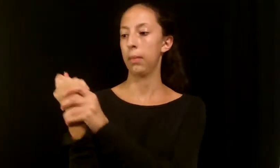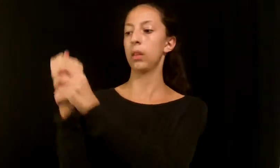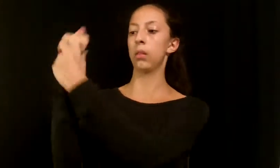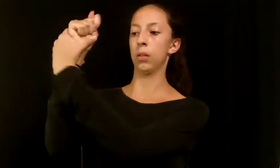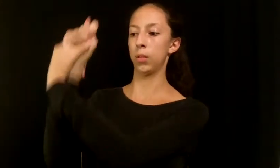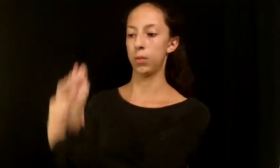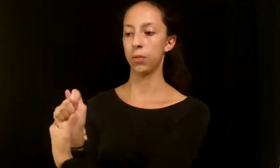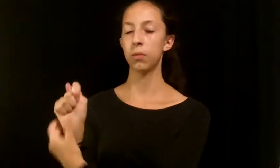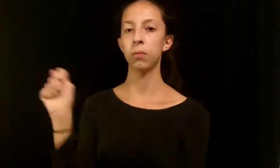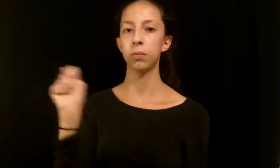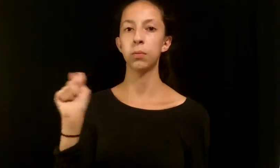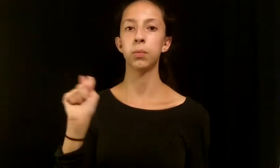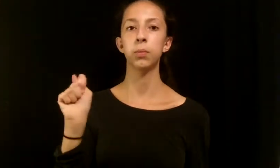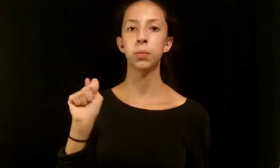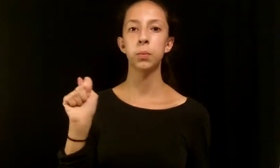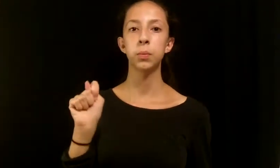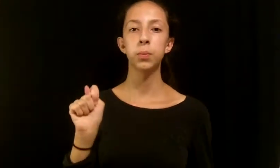out. And a shake.